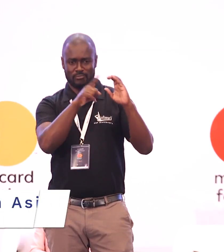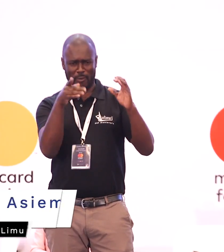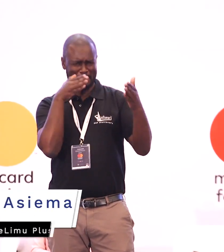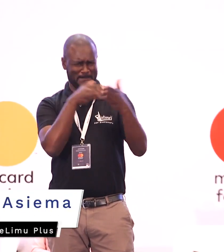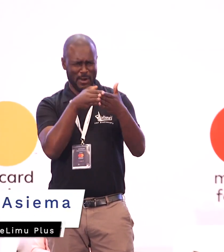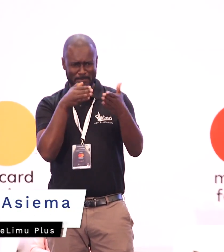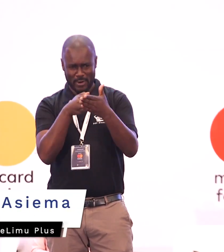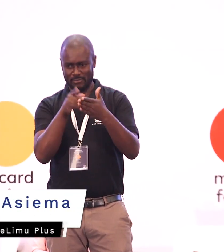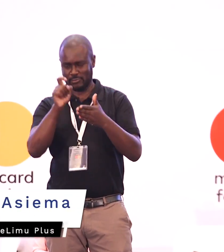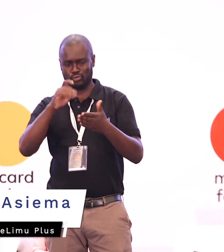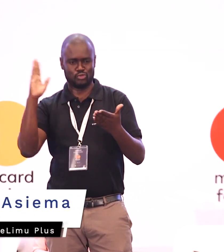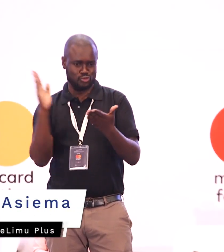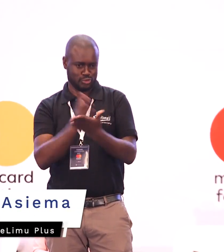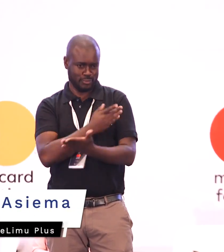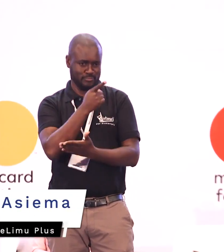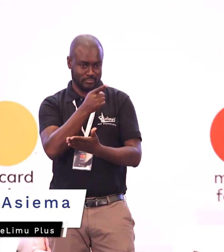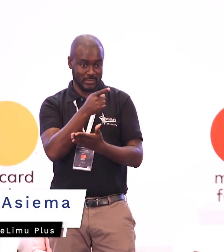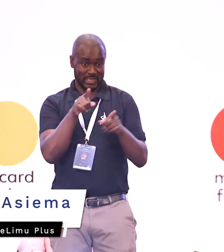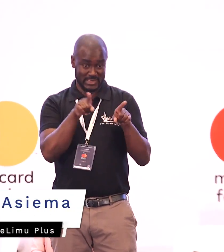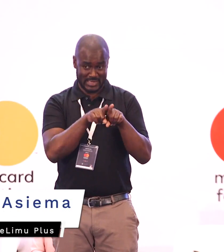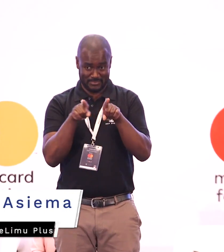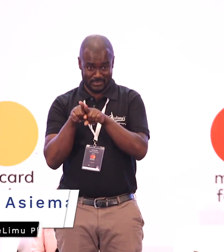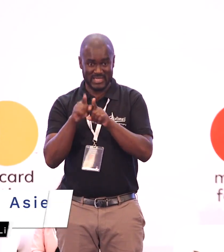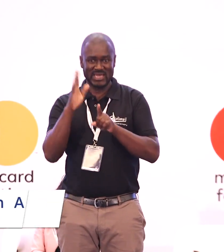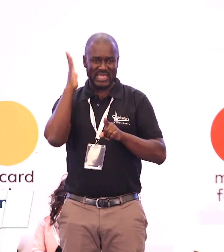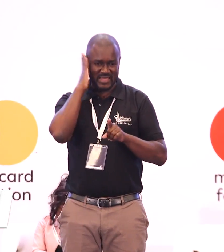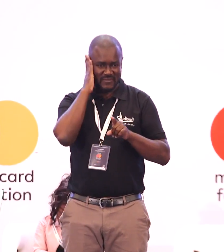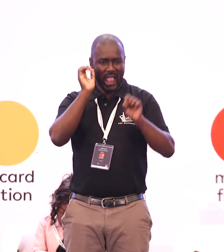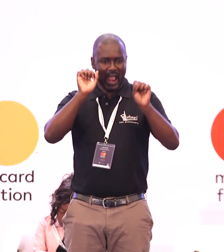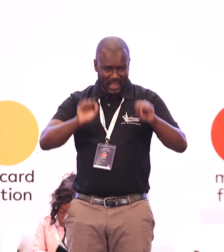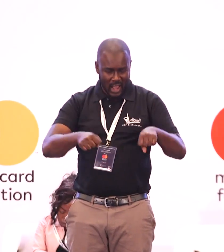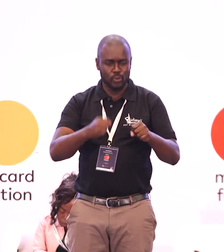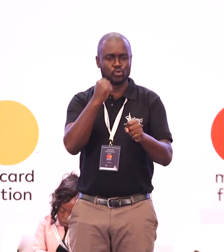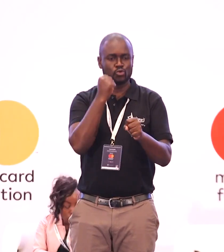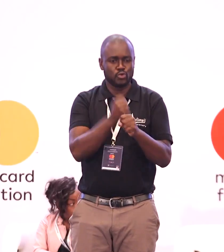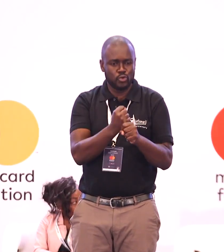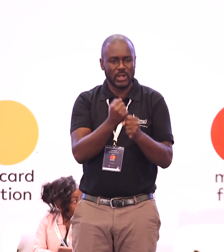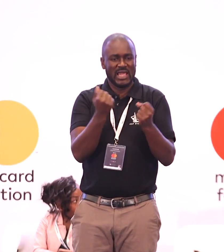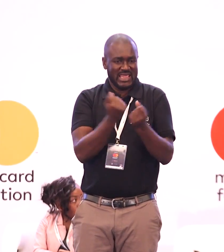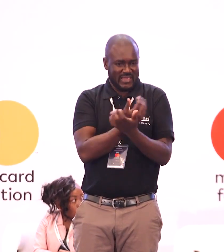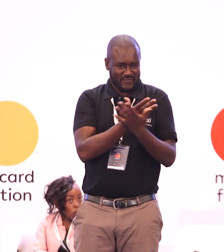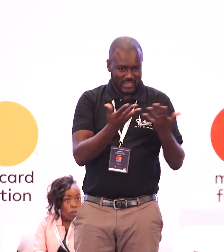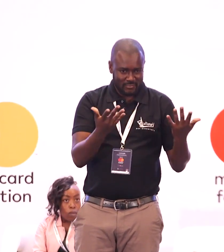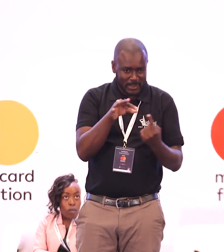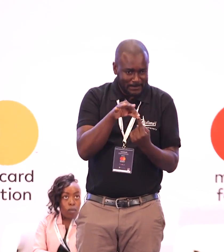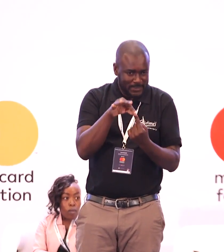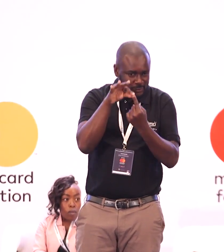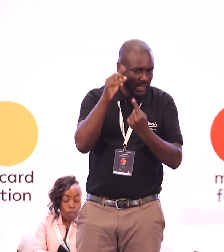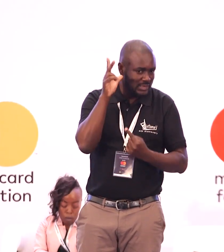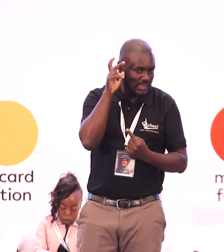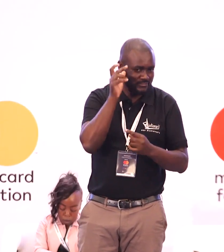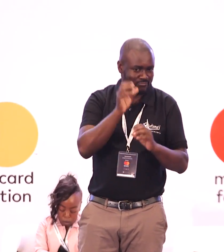I would like us to eliminate communication barriers for deaf people so that we can be able to